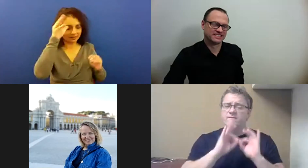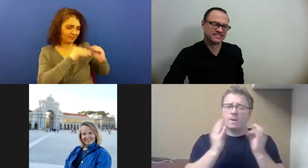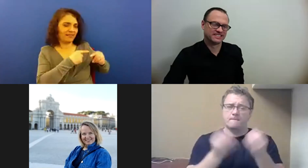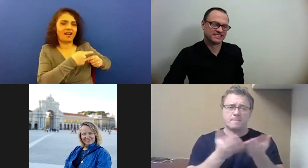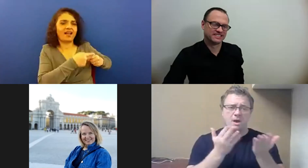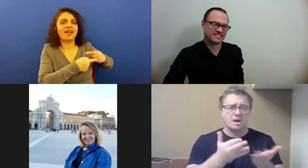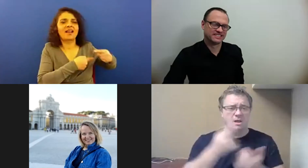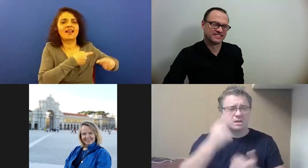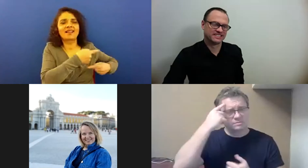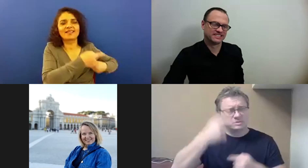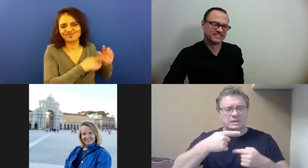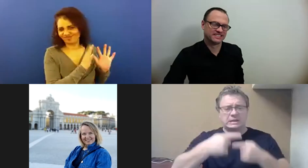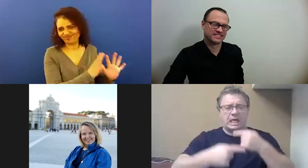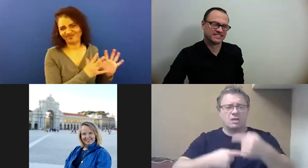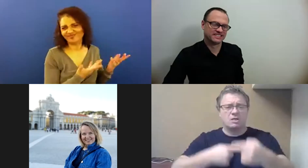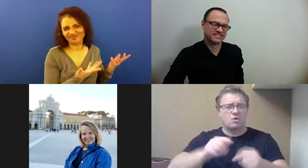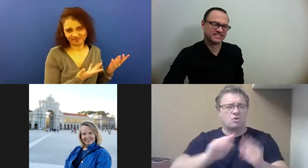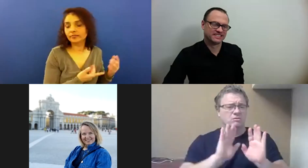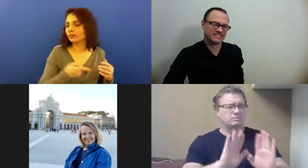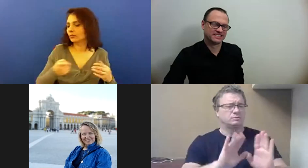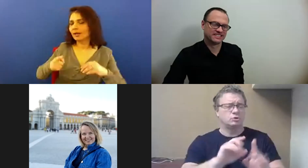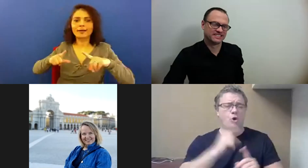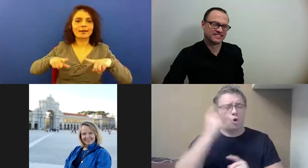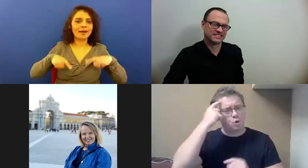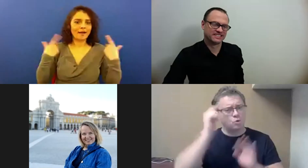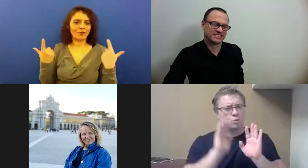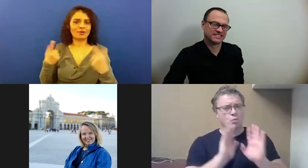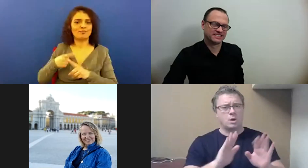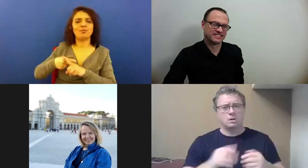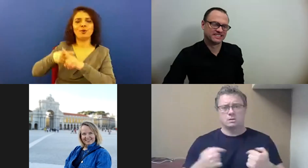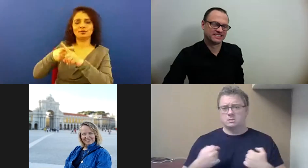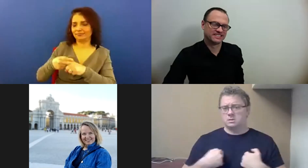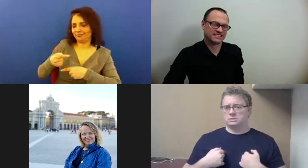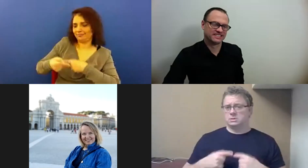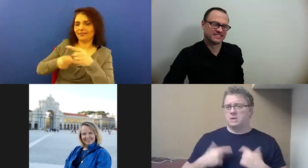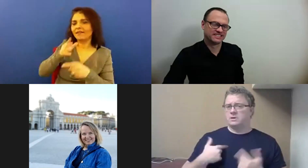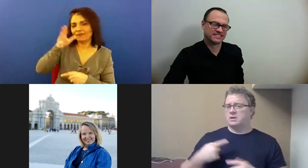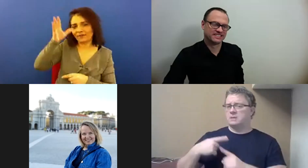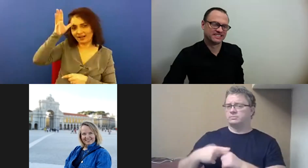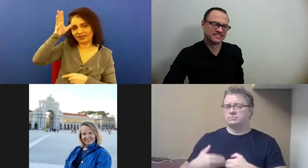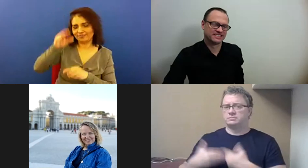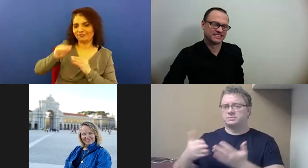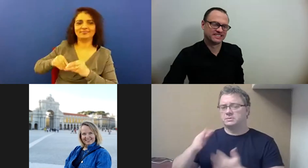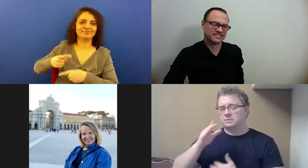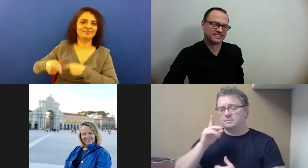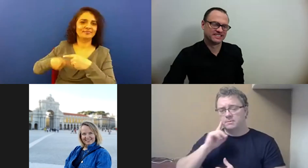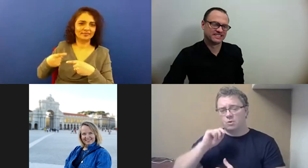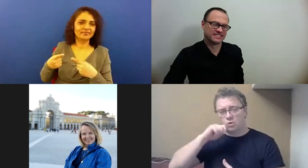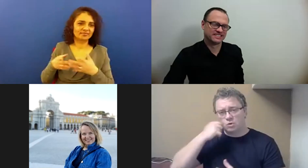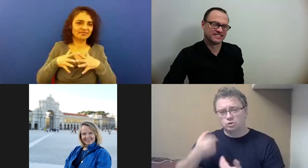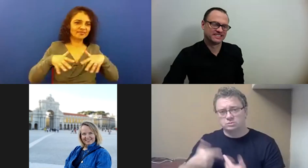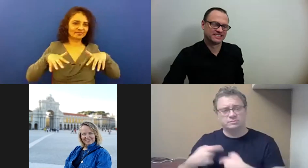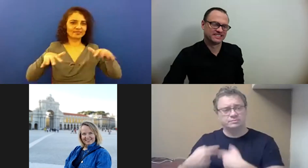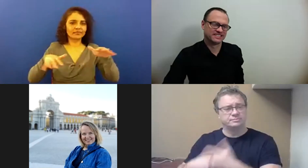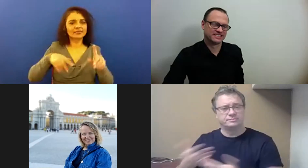Kosovo because of traditional family values, cultural values. I've developed